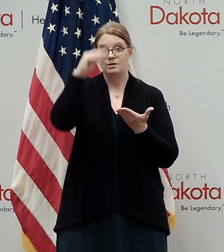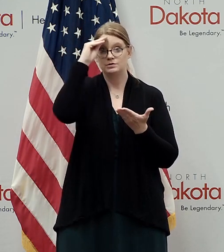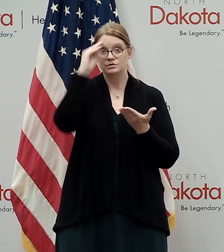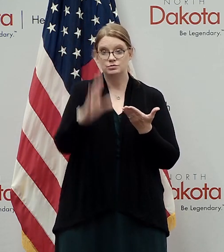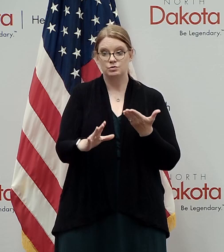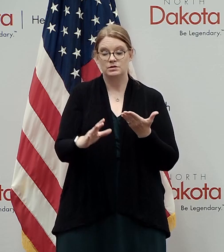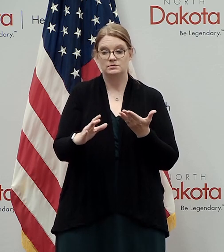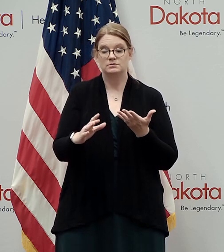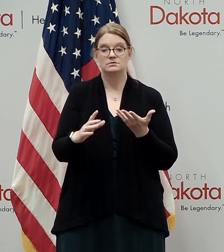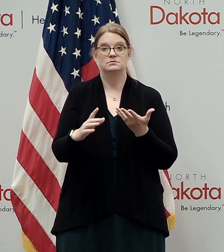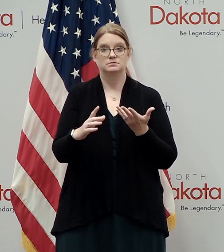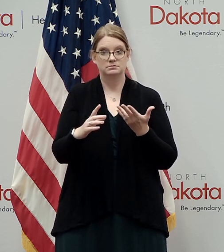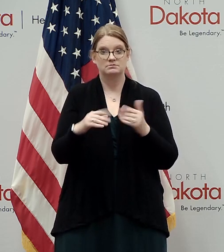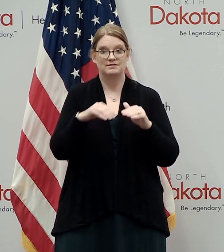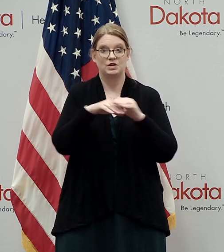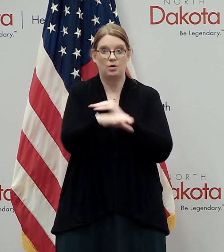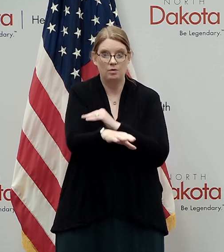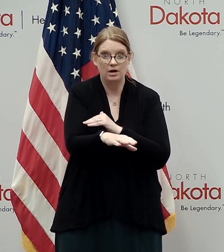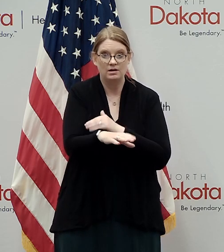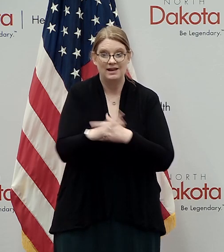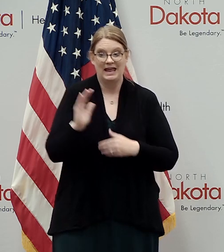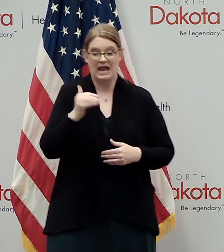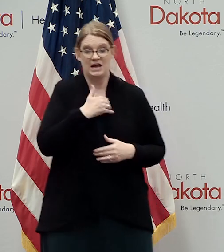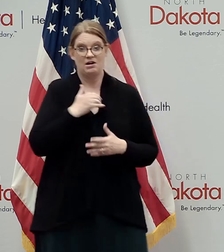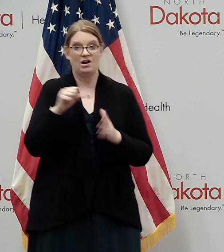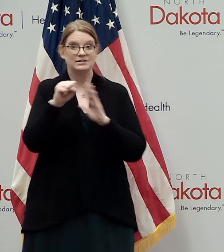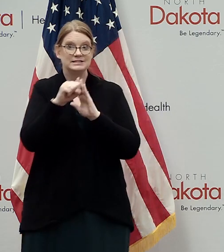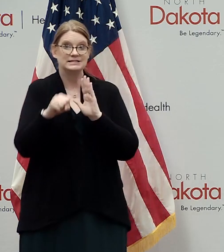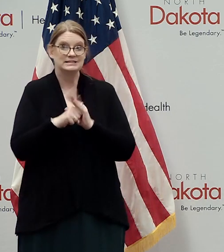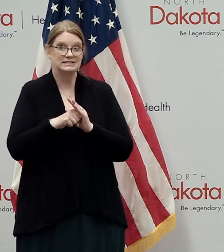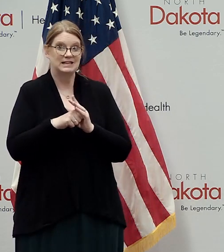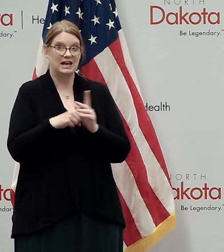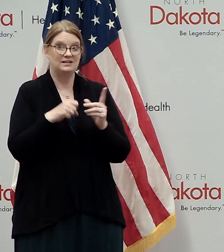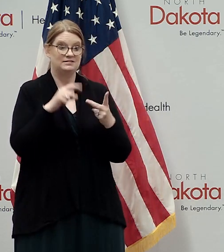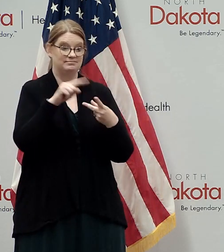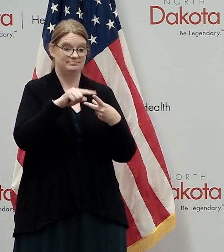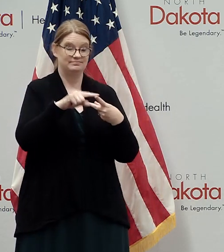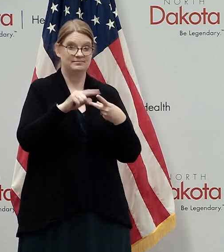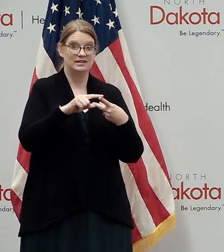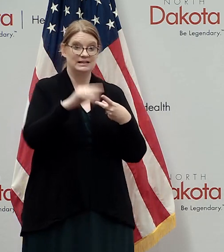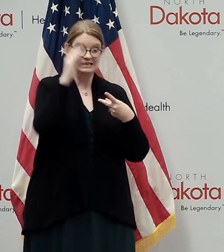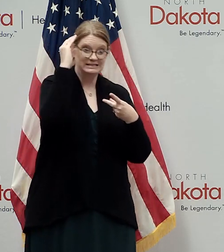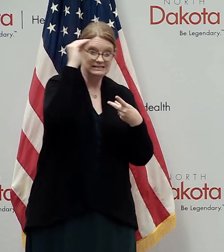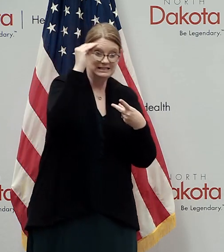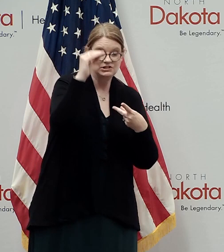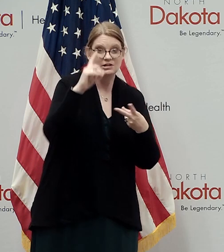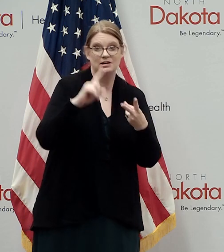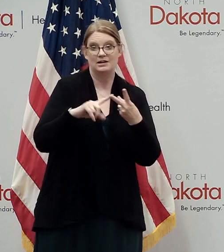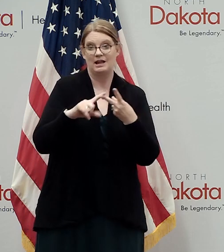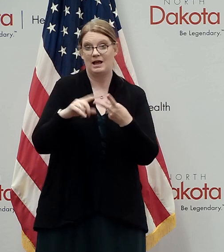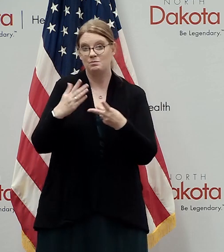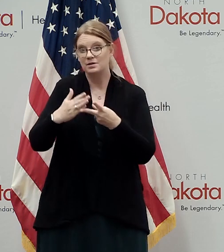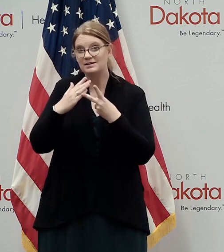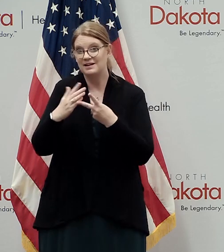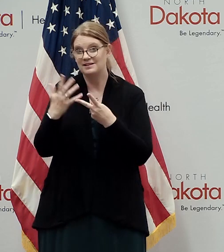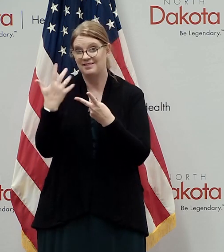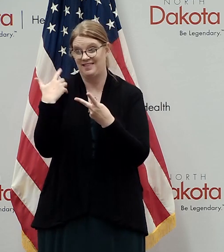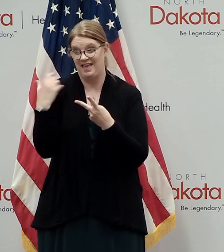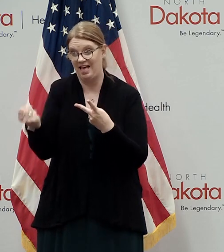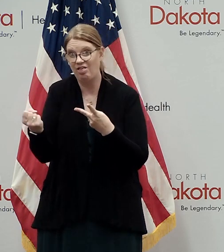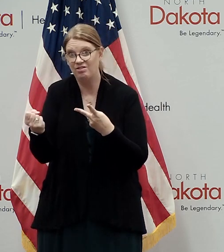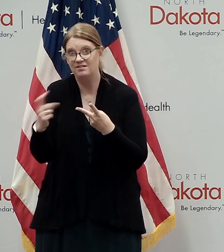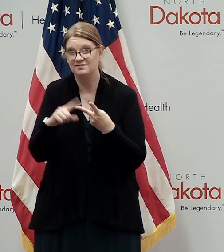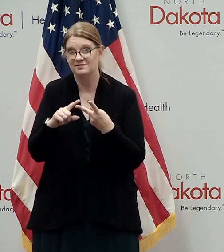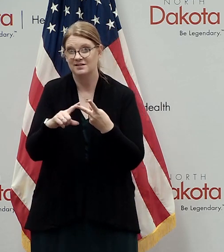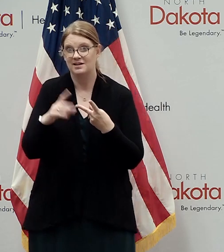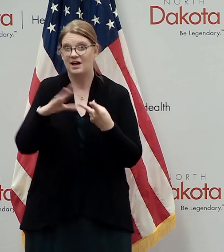state, educating all students and safeguarding the health and safety of students, staff,